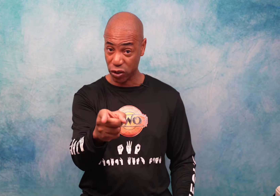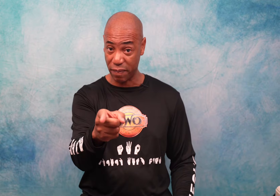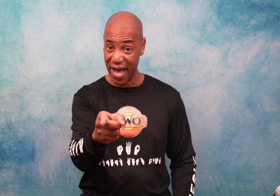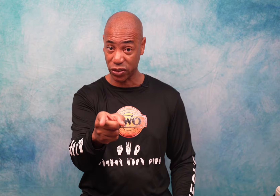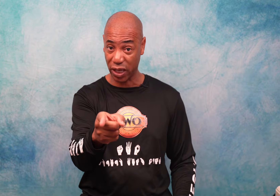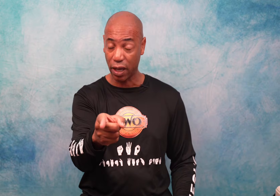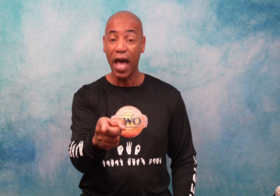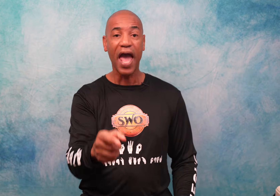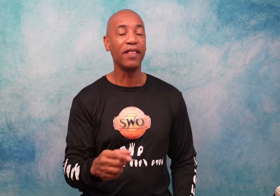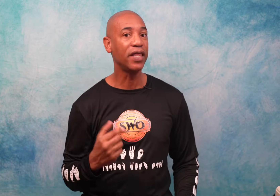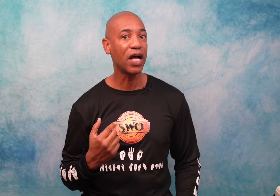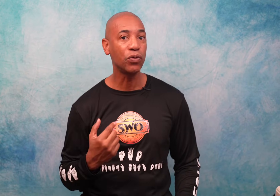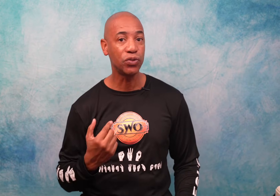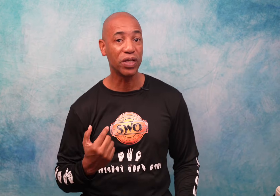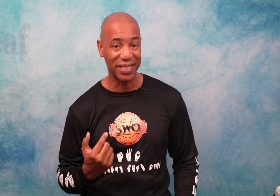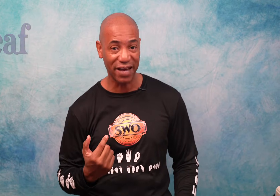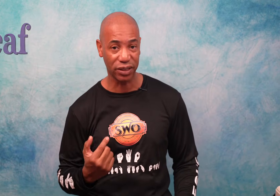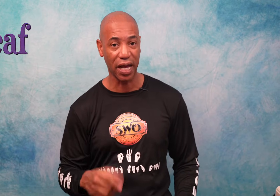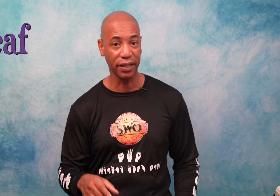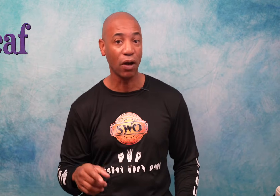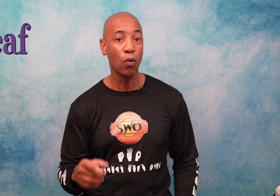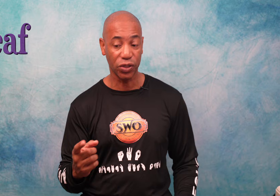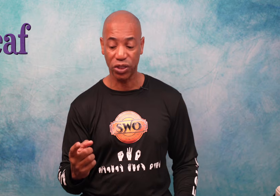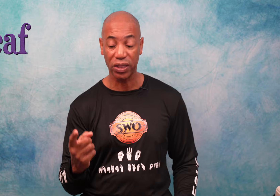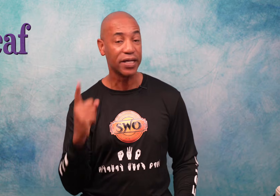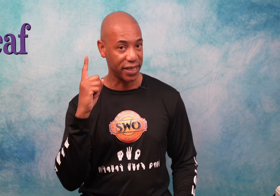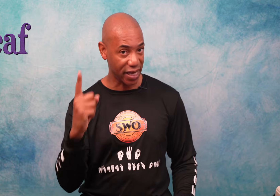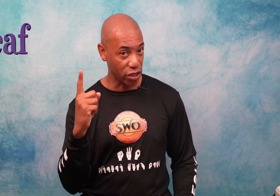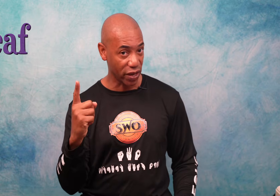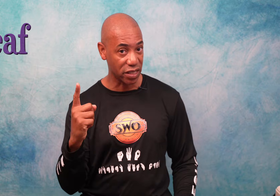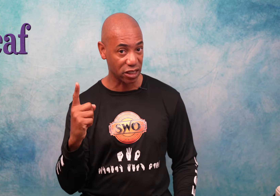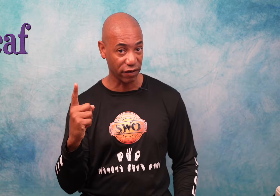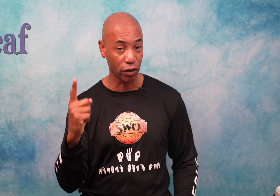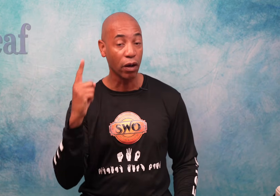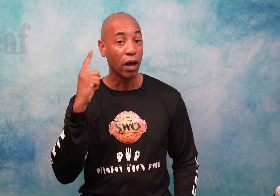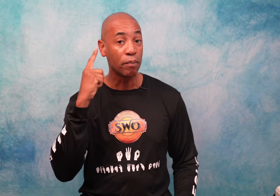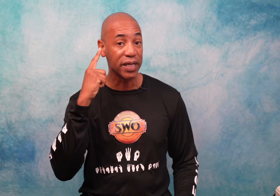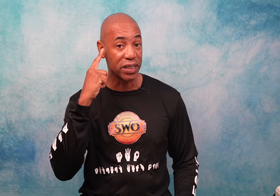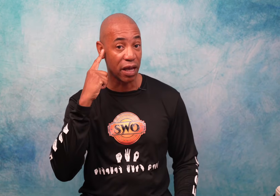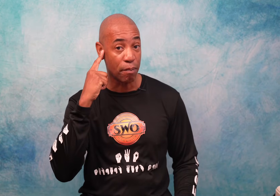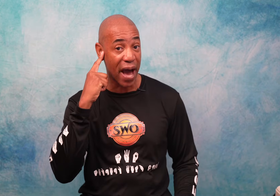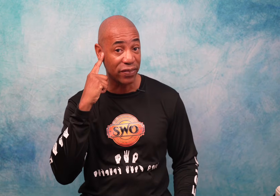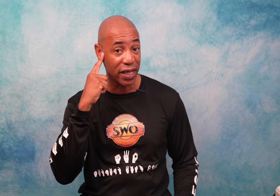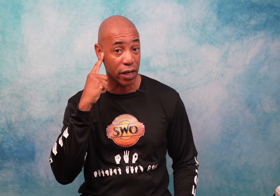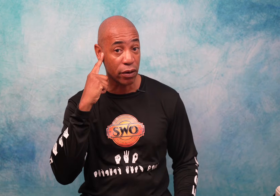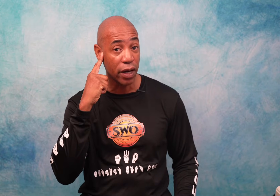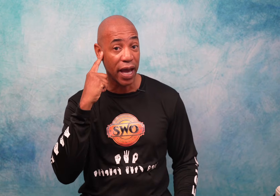I'm asking, and then I will do the deaf sign, which is taking your index finger, placing it by the ear, and